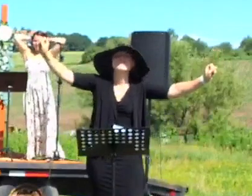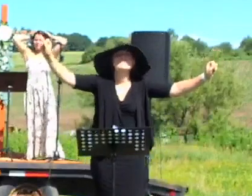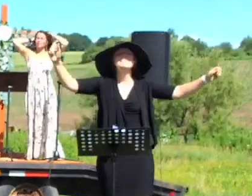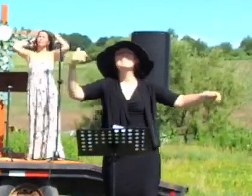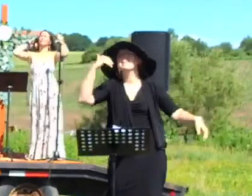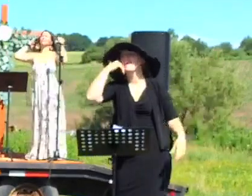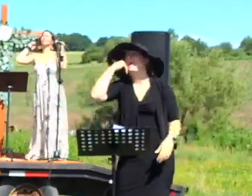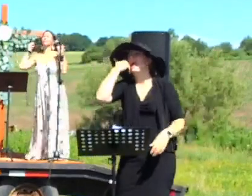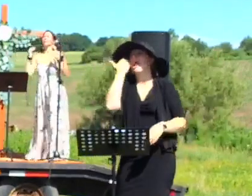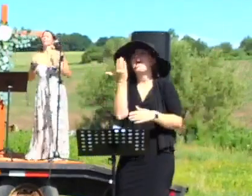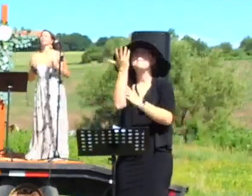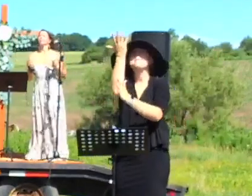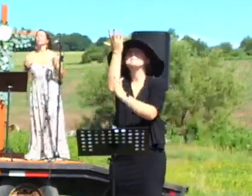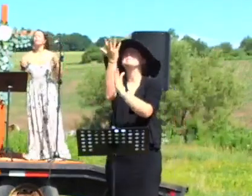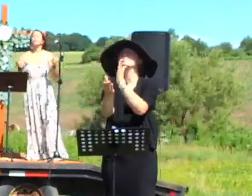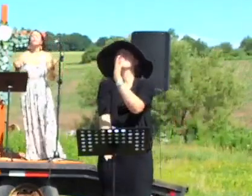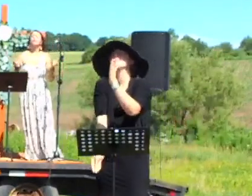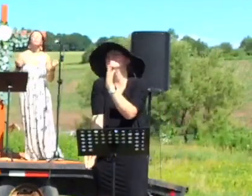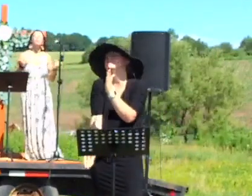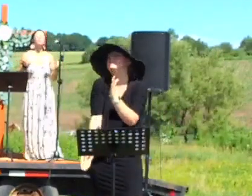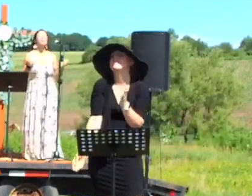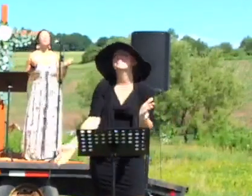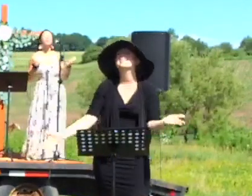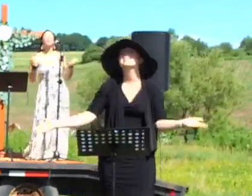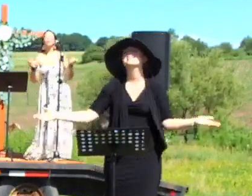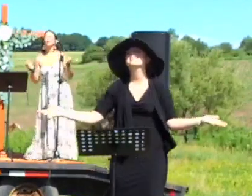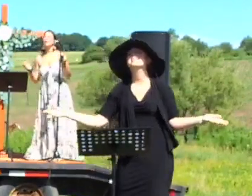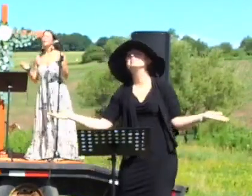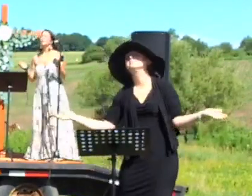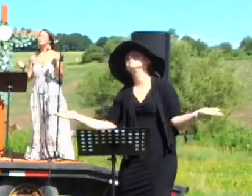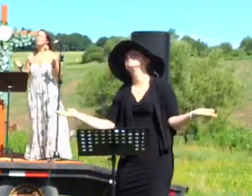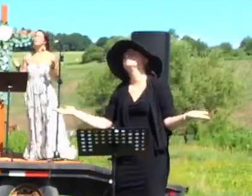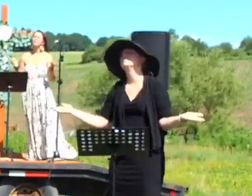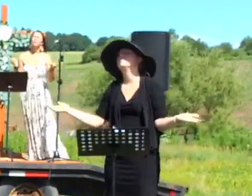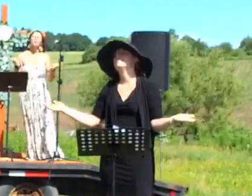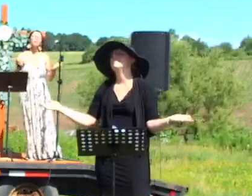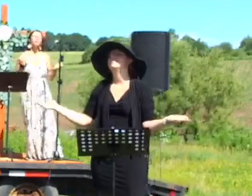becomes free and my shame is